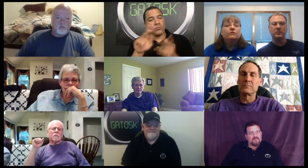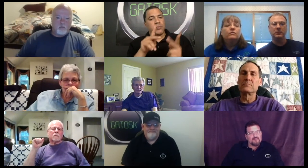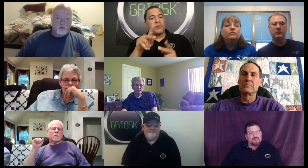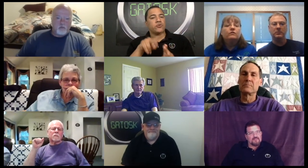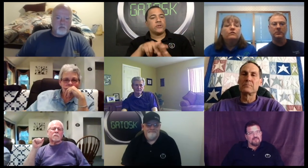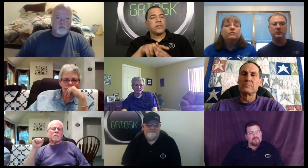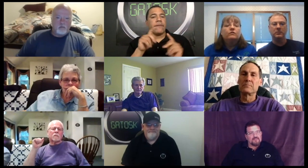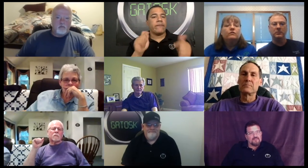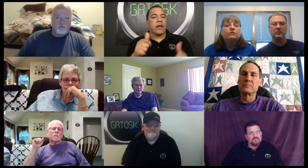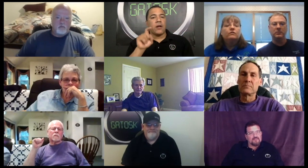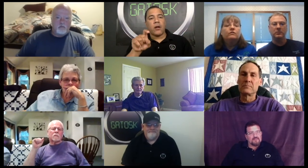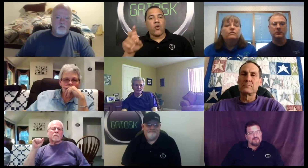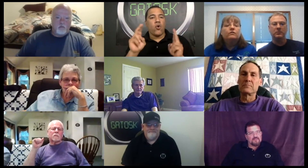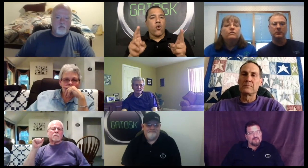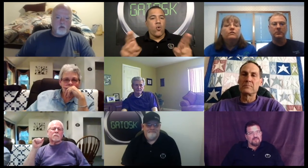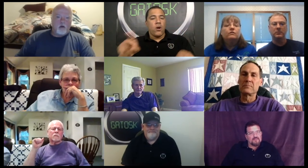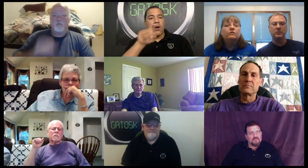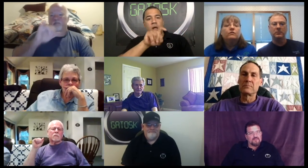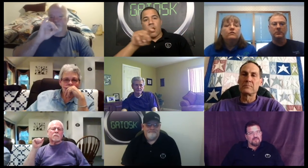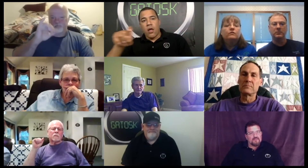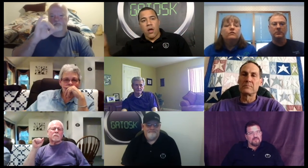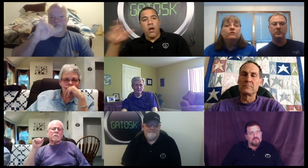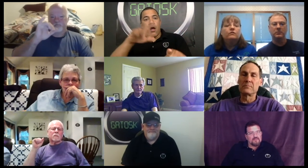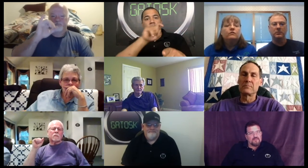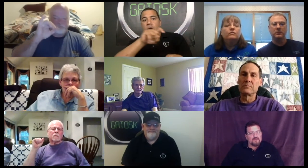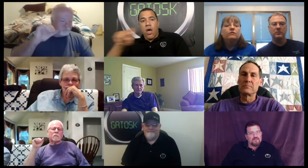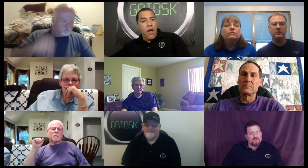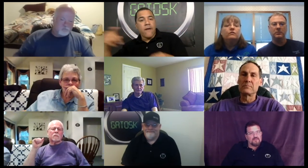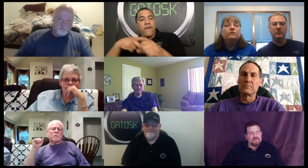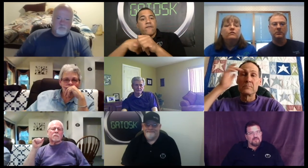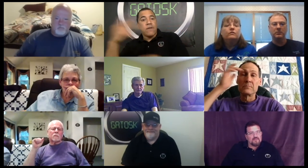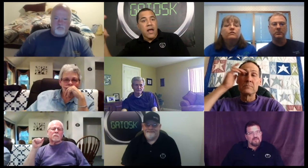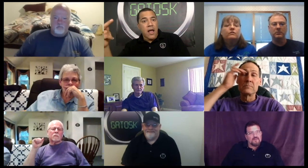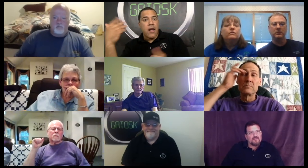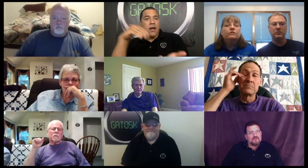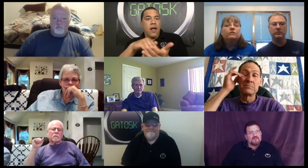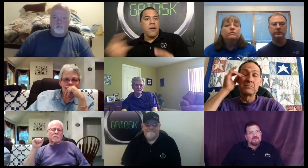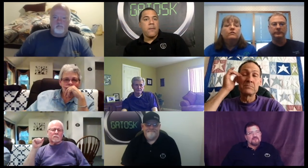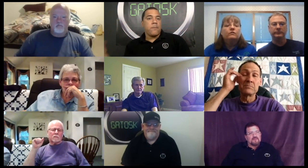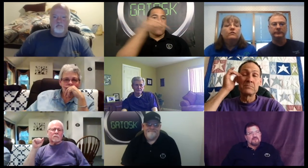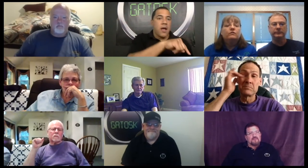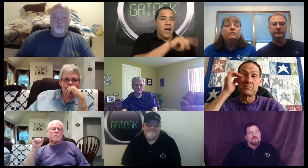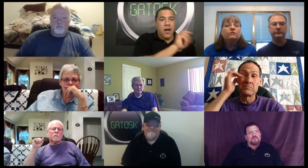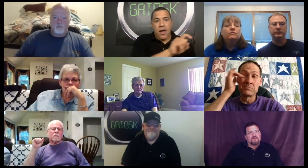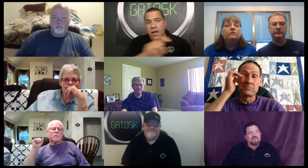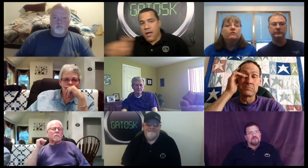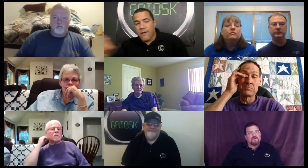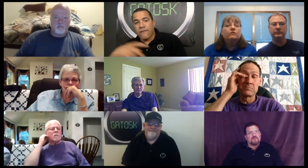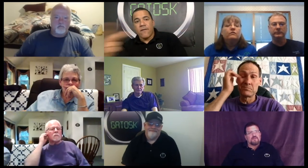pay $2 to take the test again. That cuts down on the cheating, because they just keep, if they keep failing the test, as long as if they